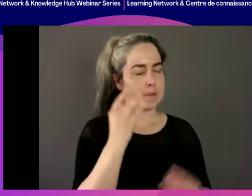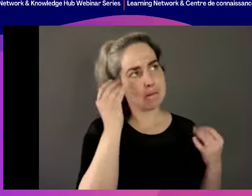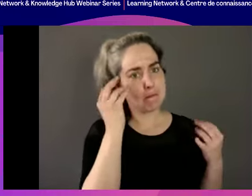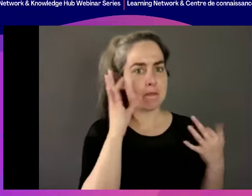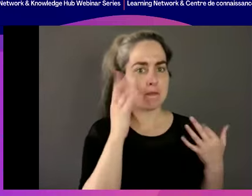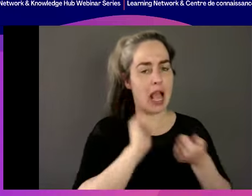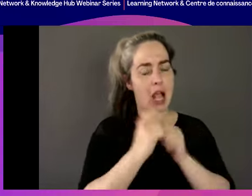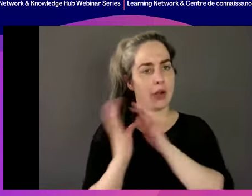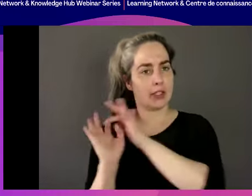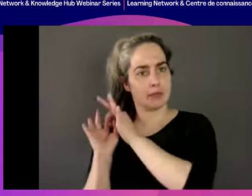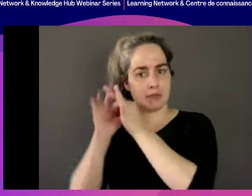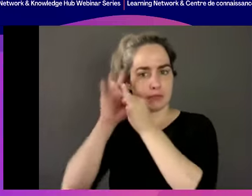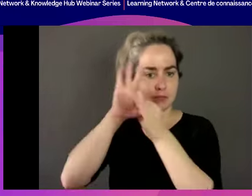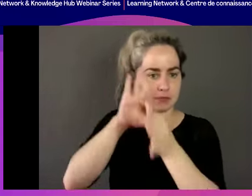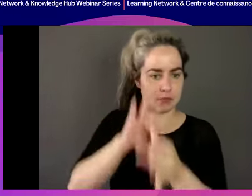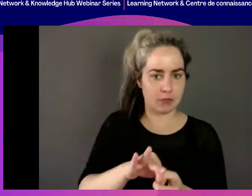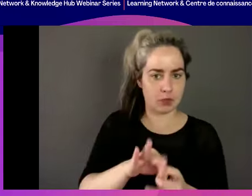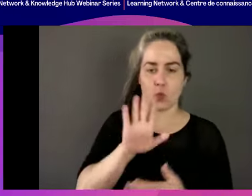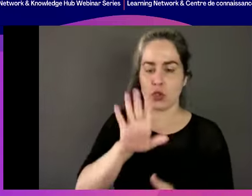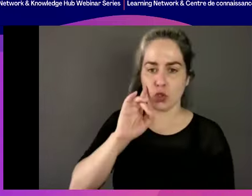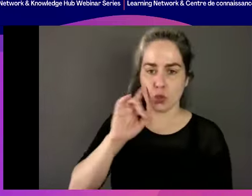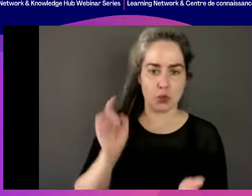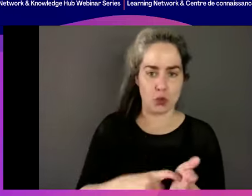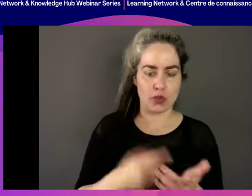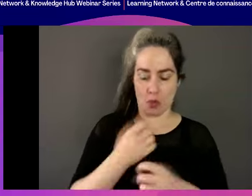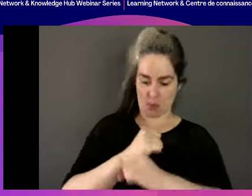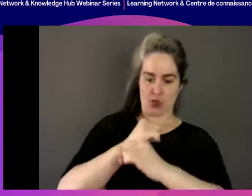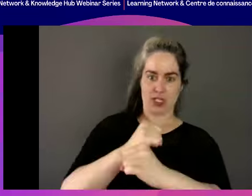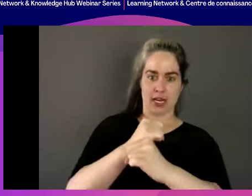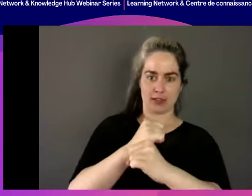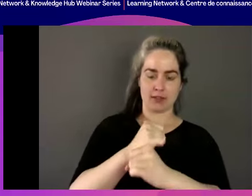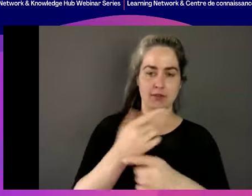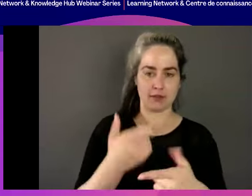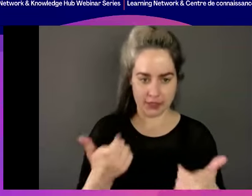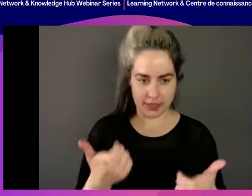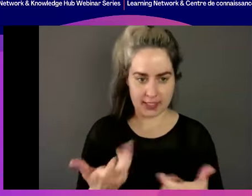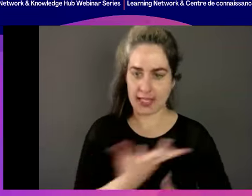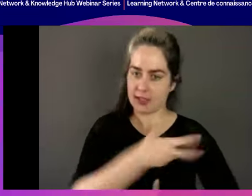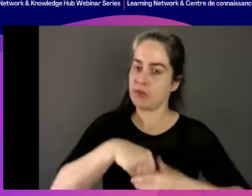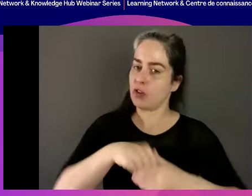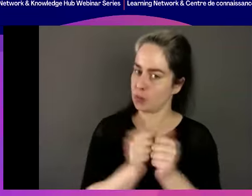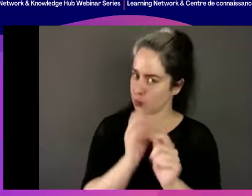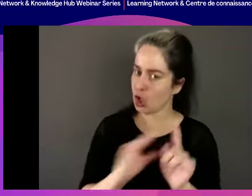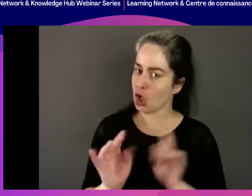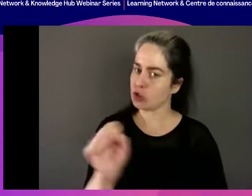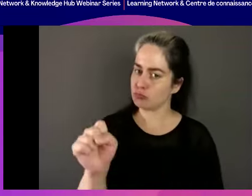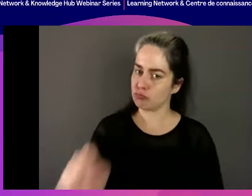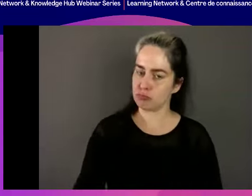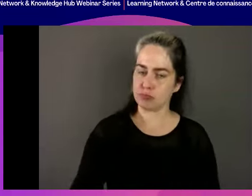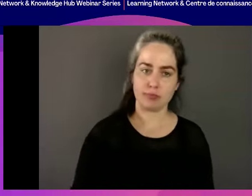back to what you found in terms of protective factors and involvement in culture. Yeah.